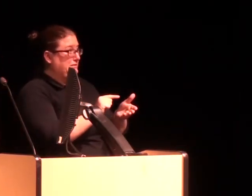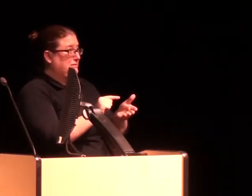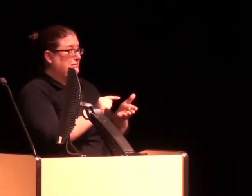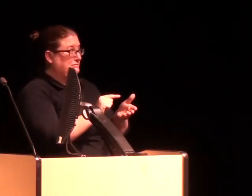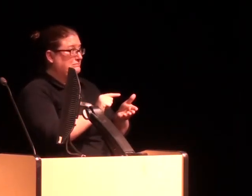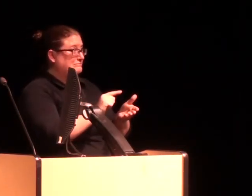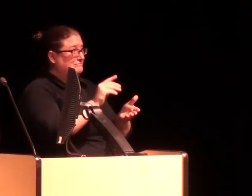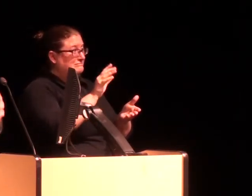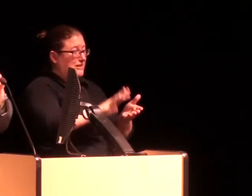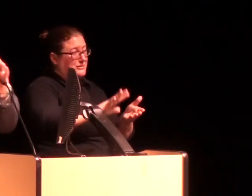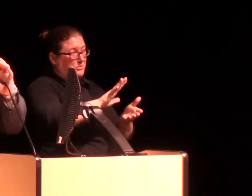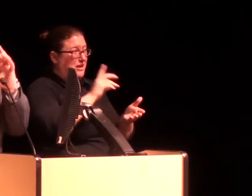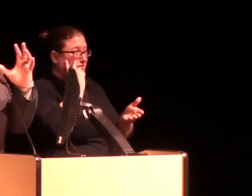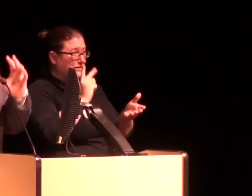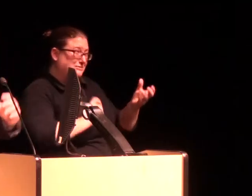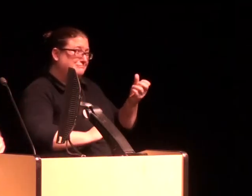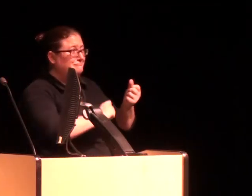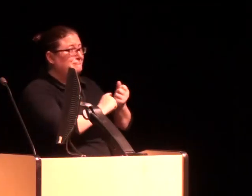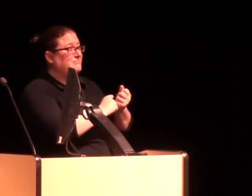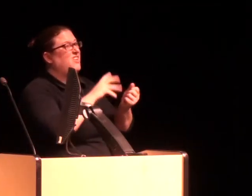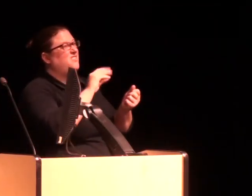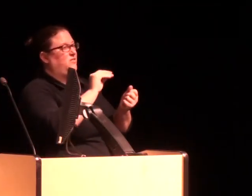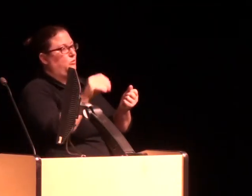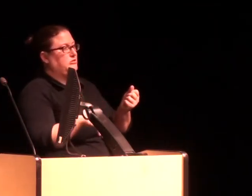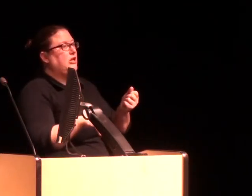way, but it's the lowest that he saw.